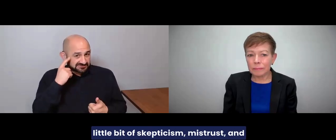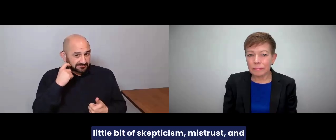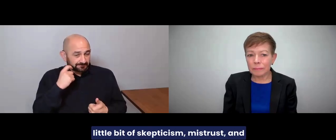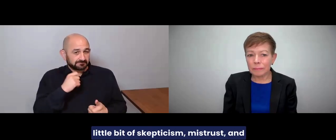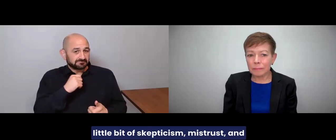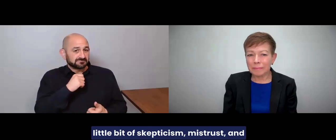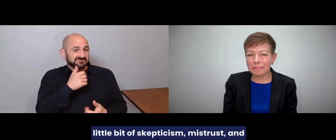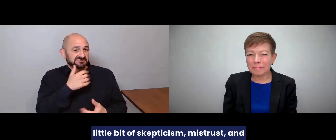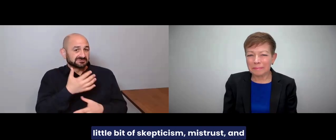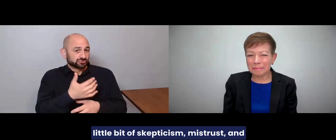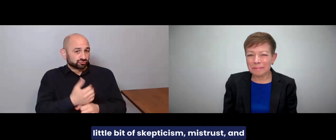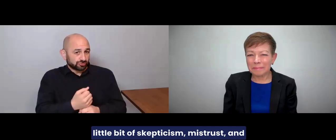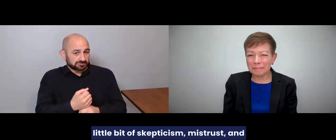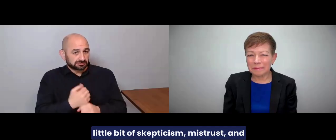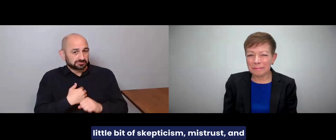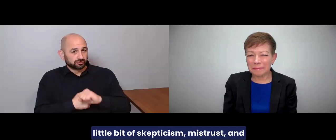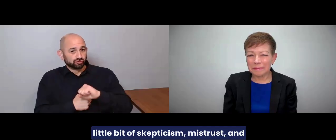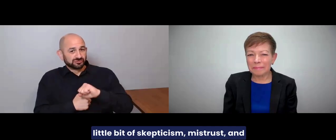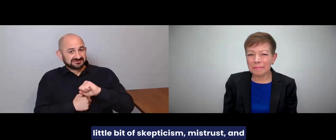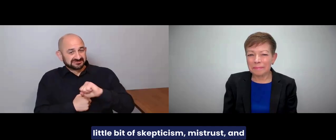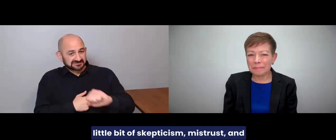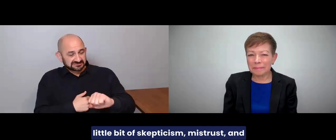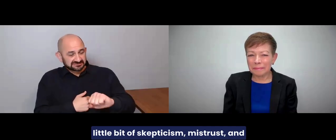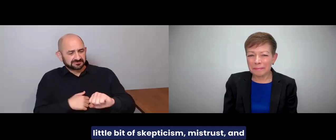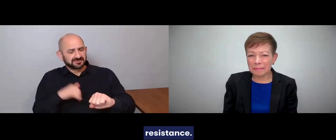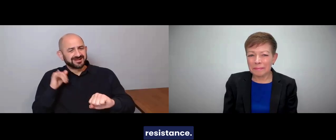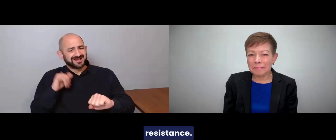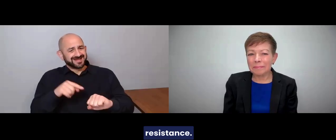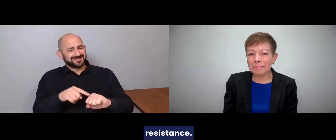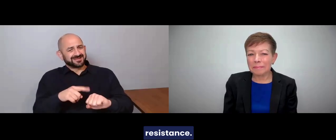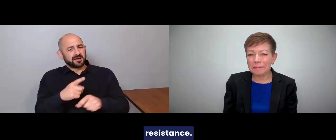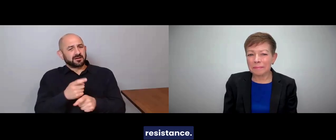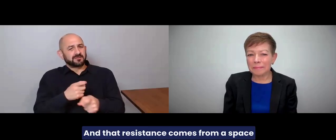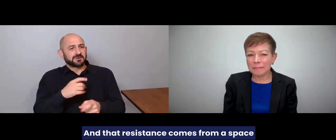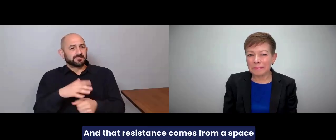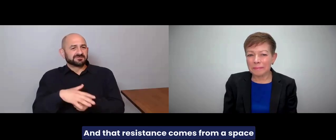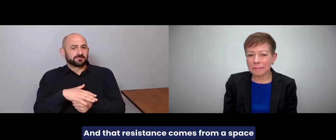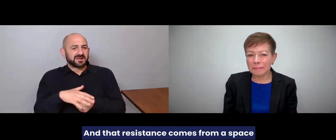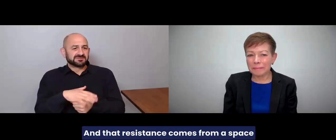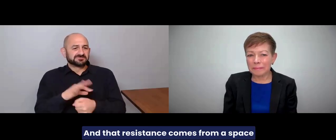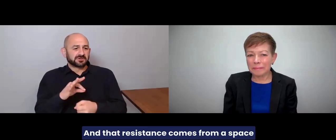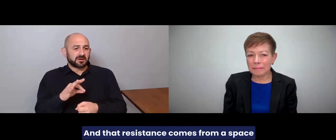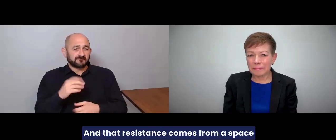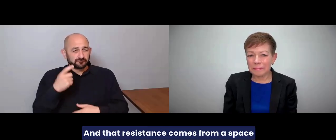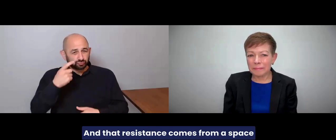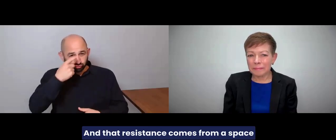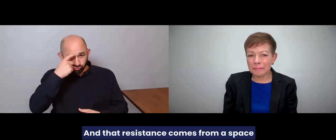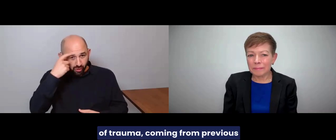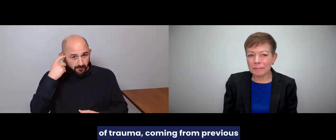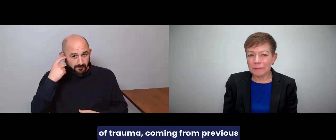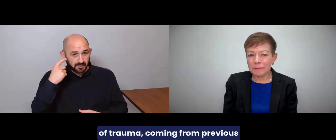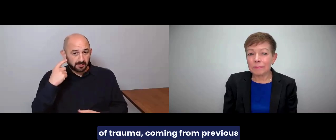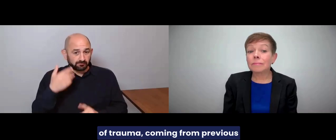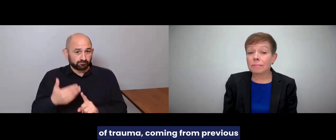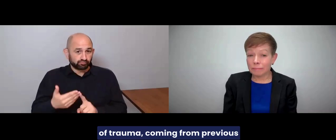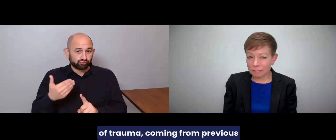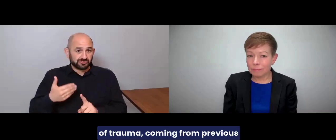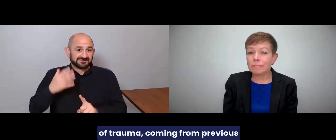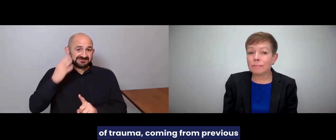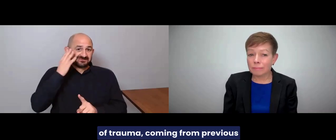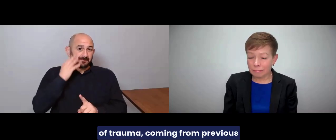little bit of skepticism, mistrust, and resistance. And that resistance comes from a space of